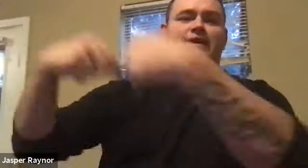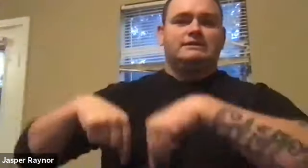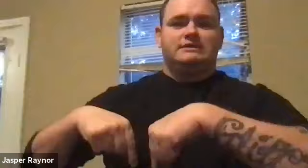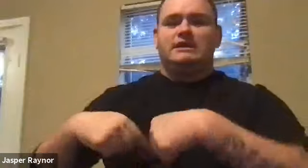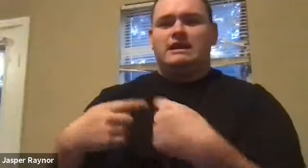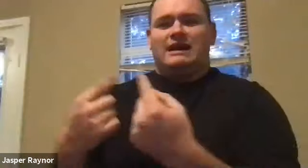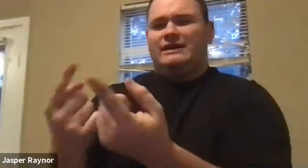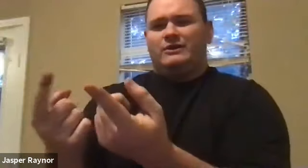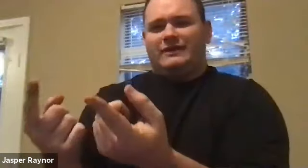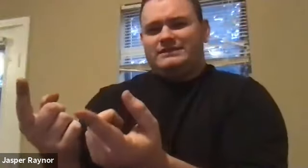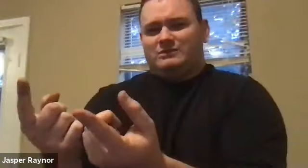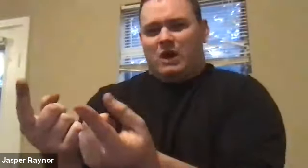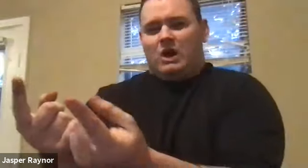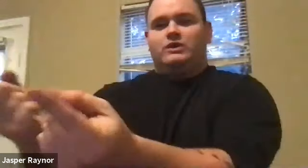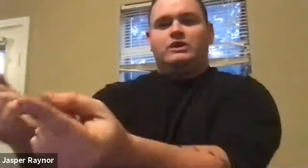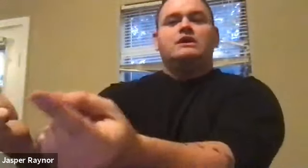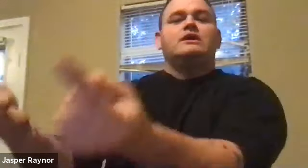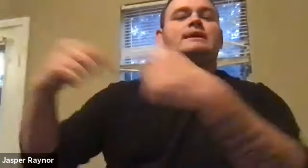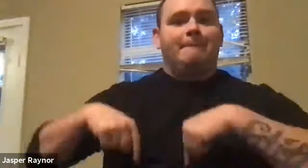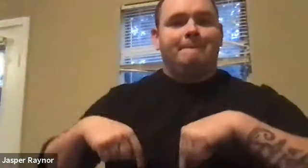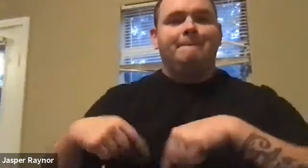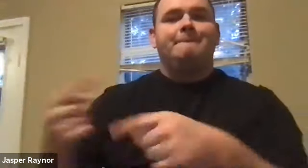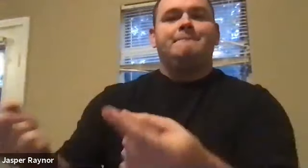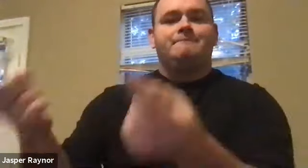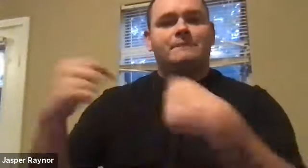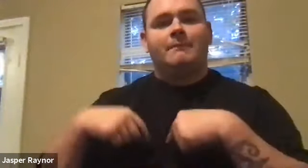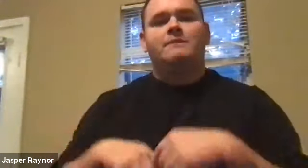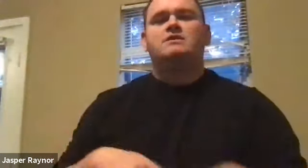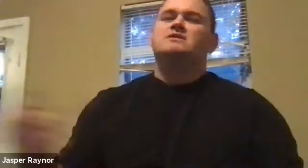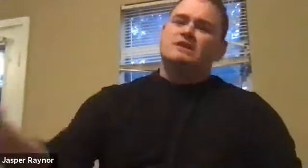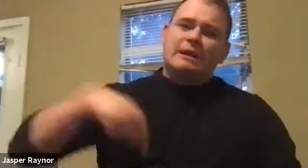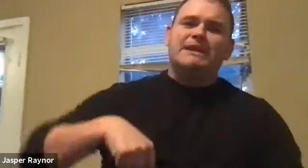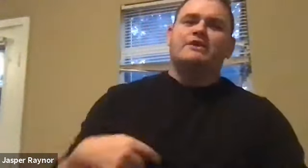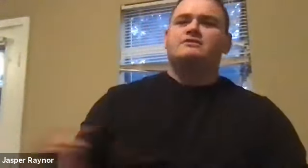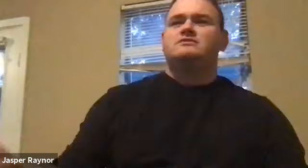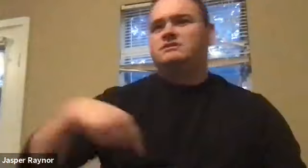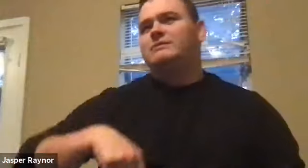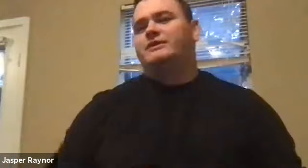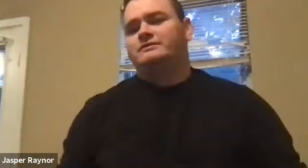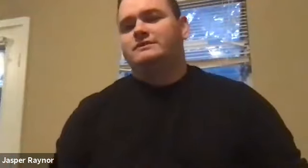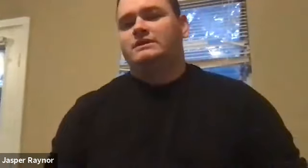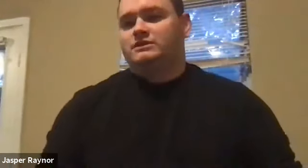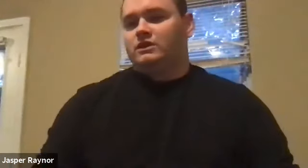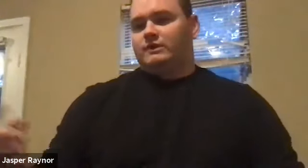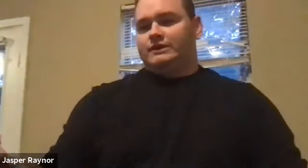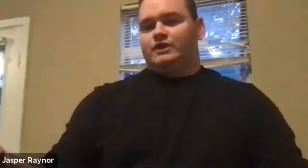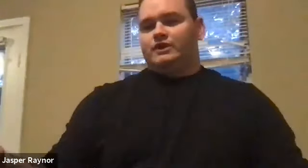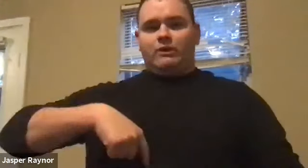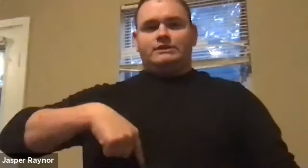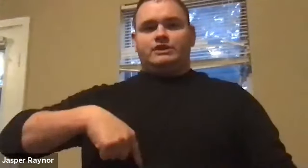this. I don't. That's awkward. Come here. Come here. So, and you're not pointing to